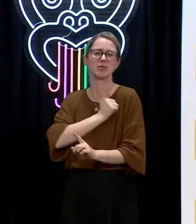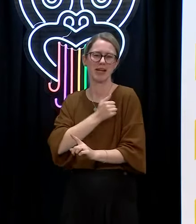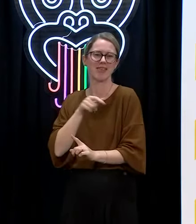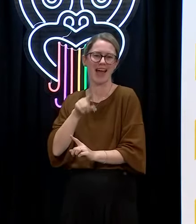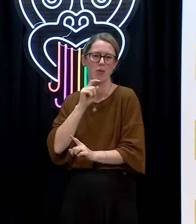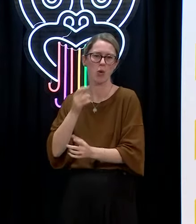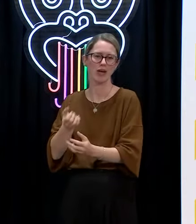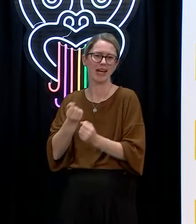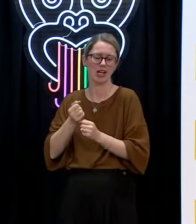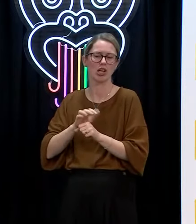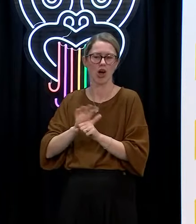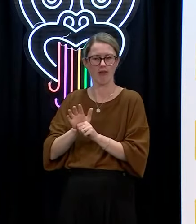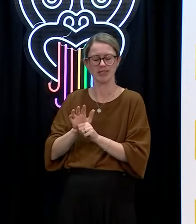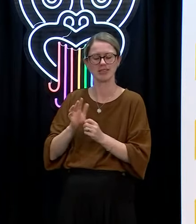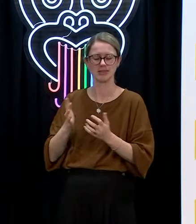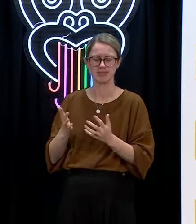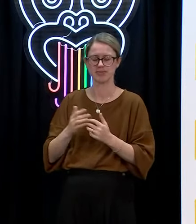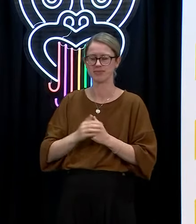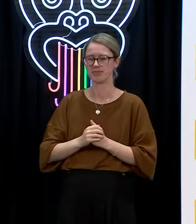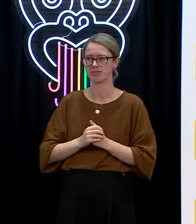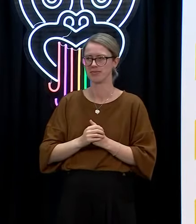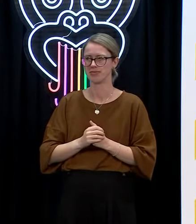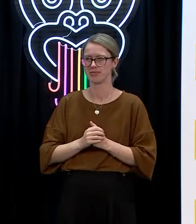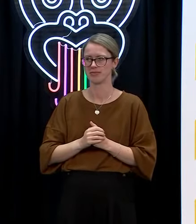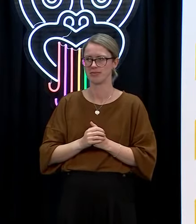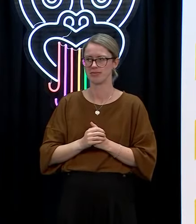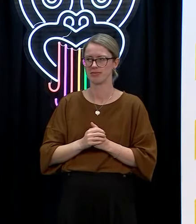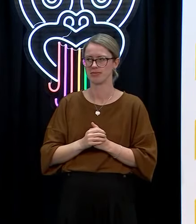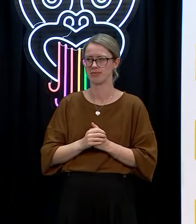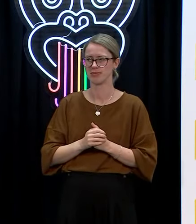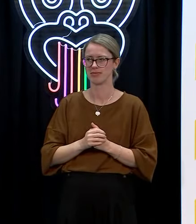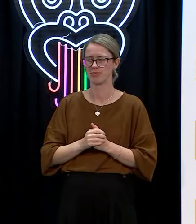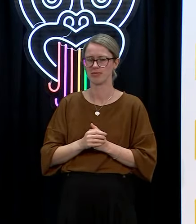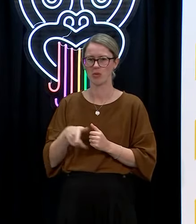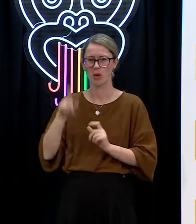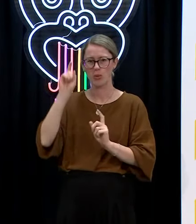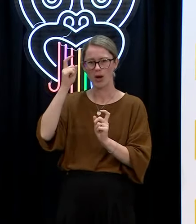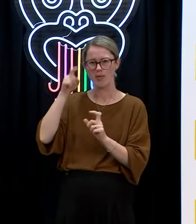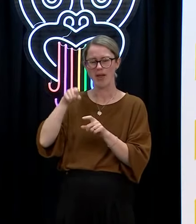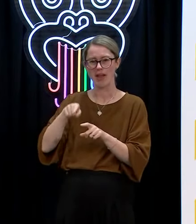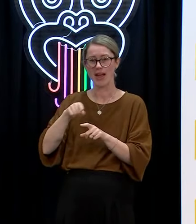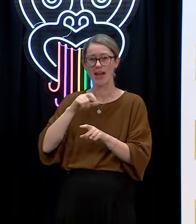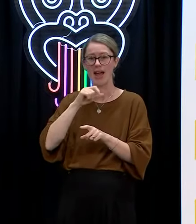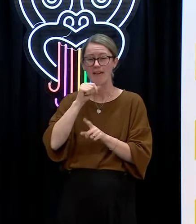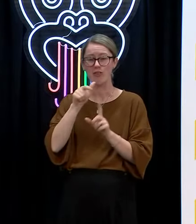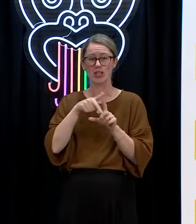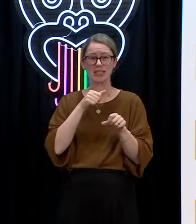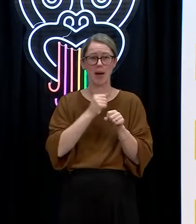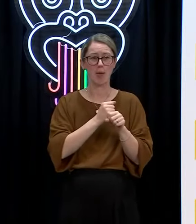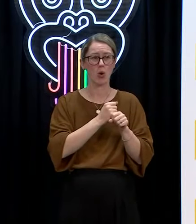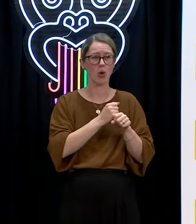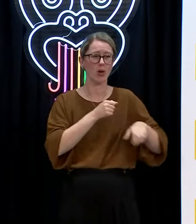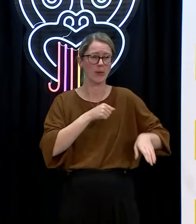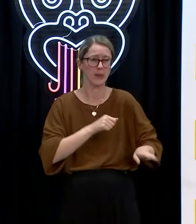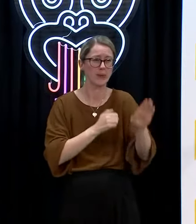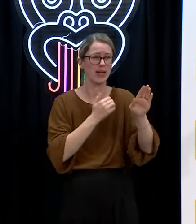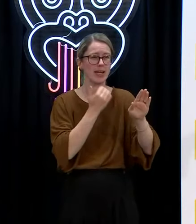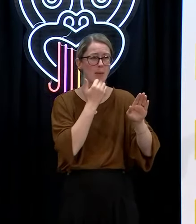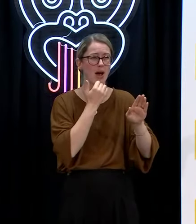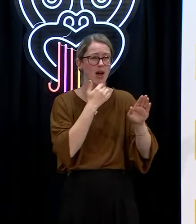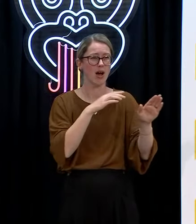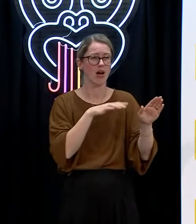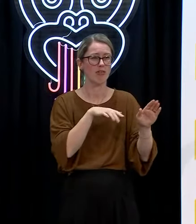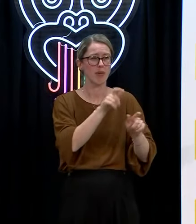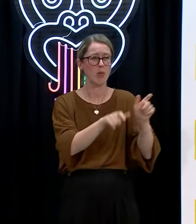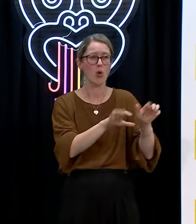expecting could potentially be positive, that doesn't necessarily mean that there's something to be worried about. If we saw a sudden surge in unlinked cases, that